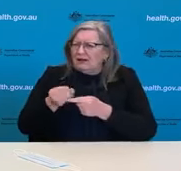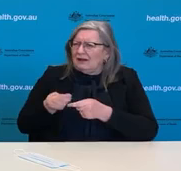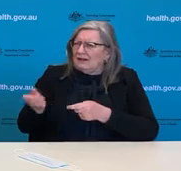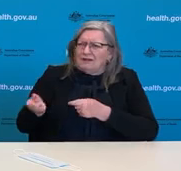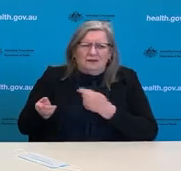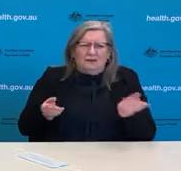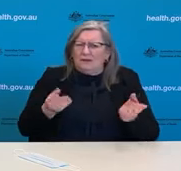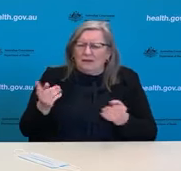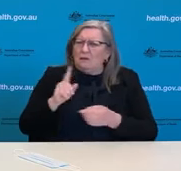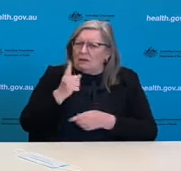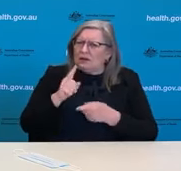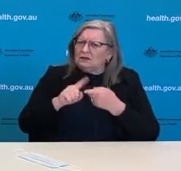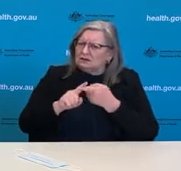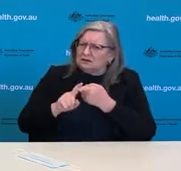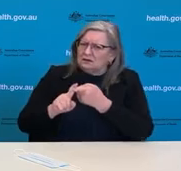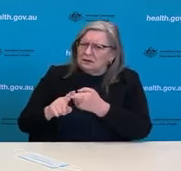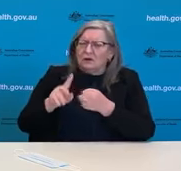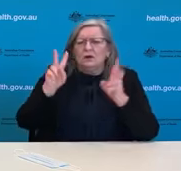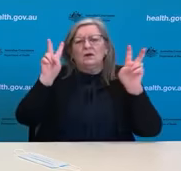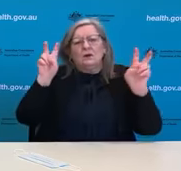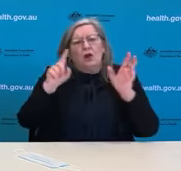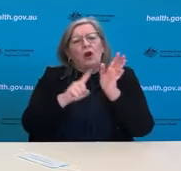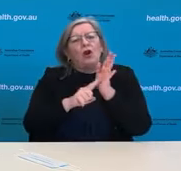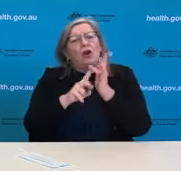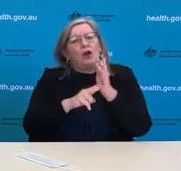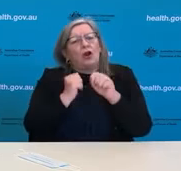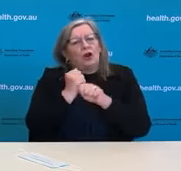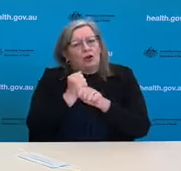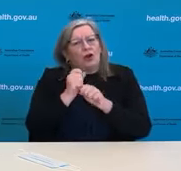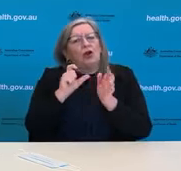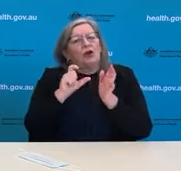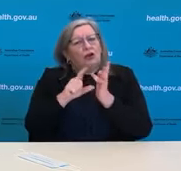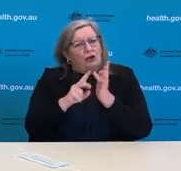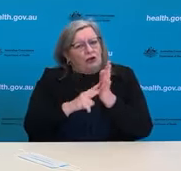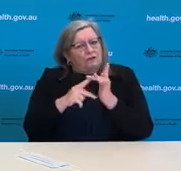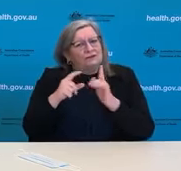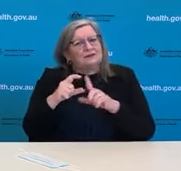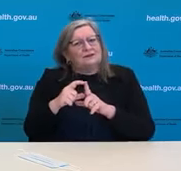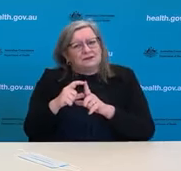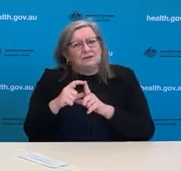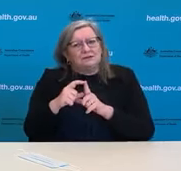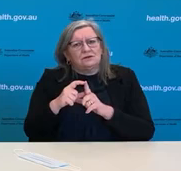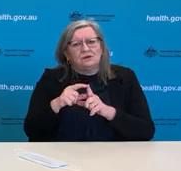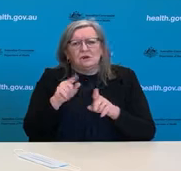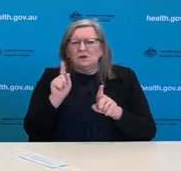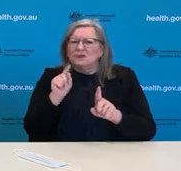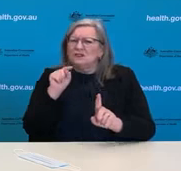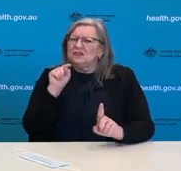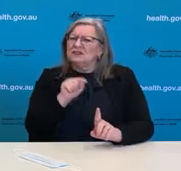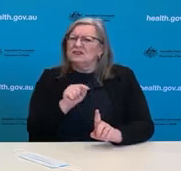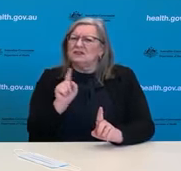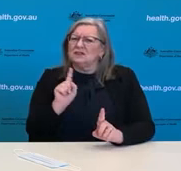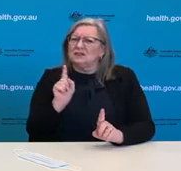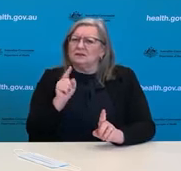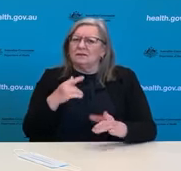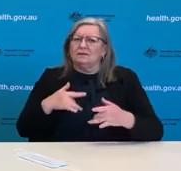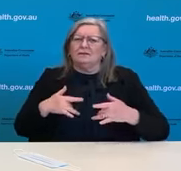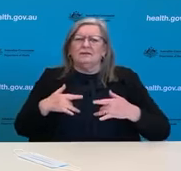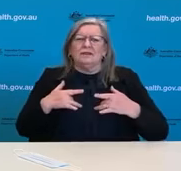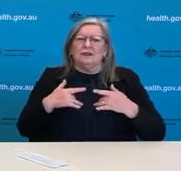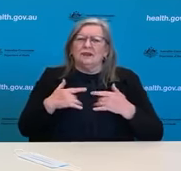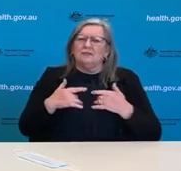that we call long COVID. Symptoms of long COVID can include being